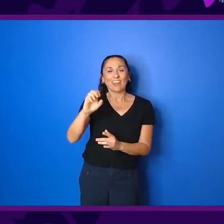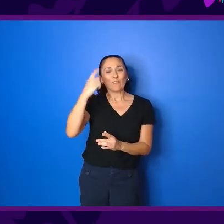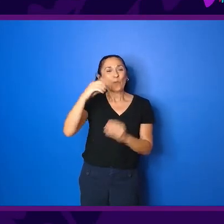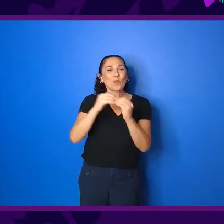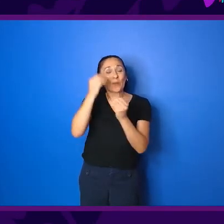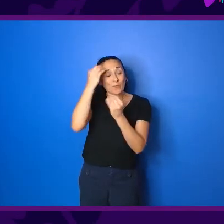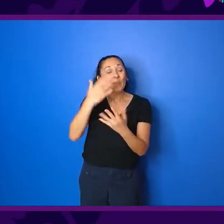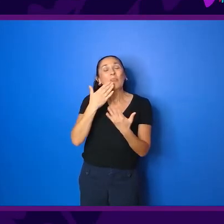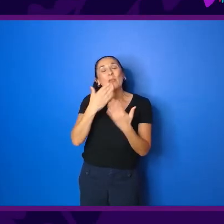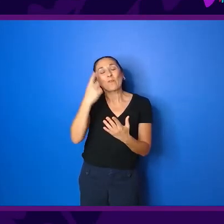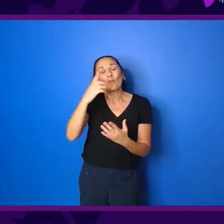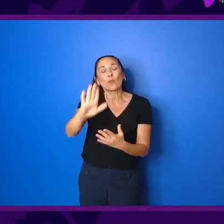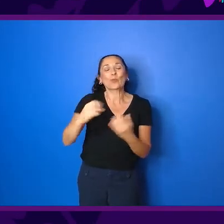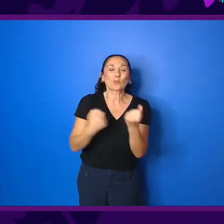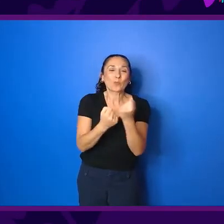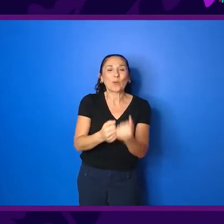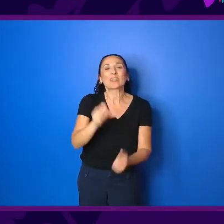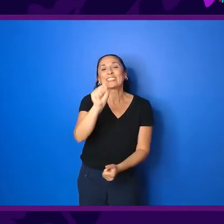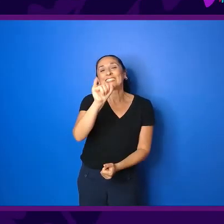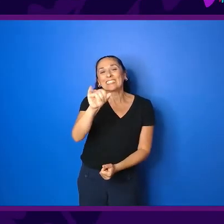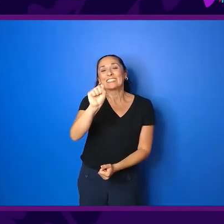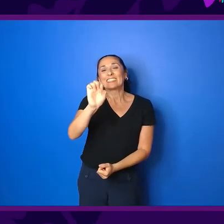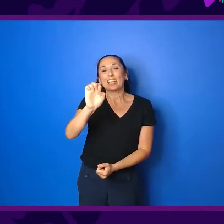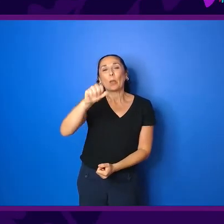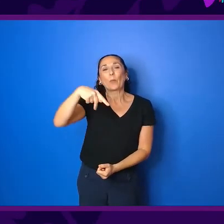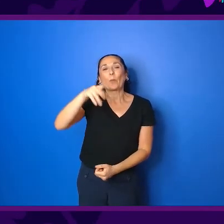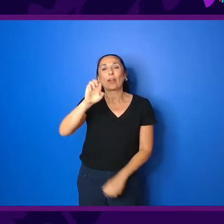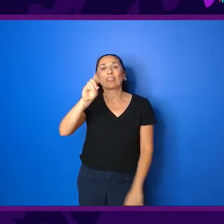support. Si se puede.